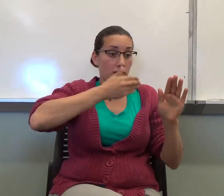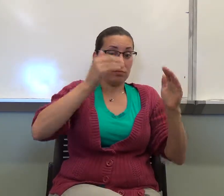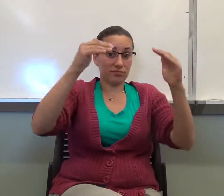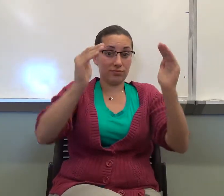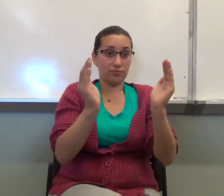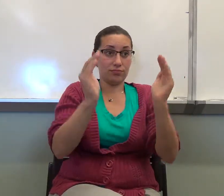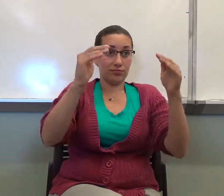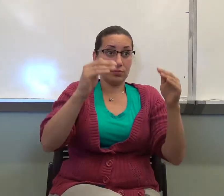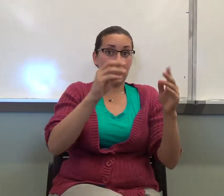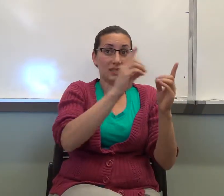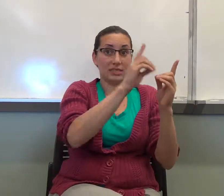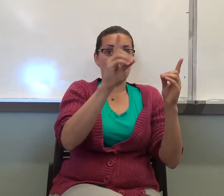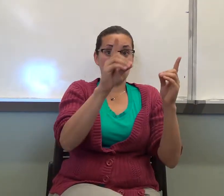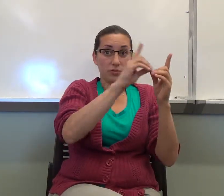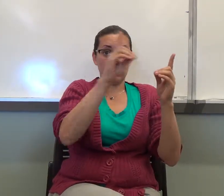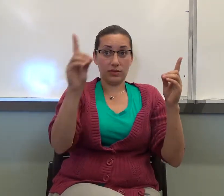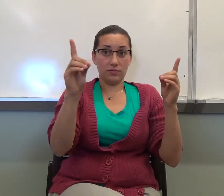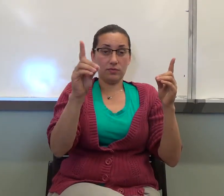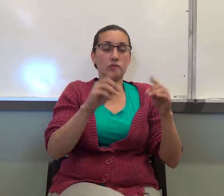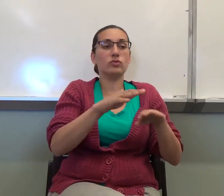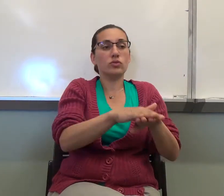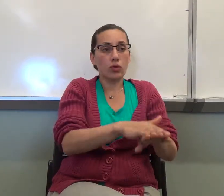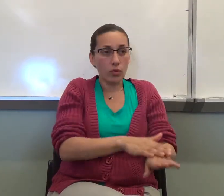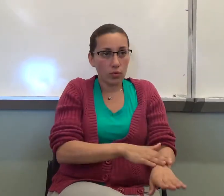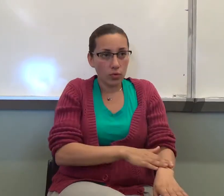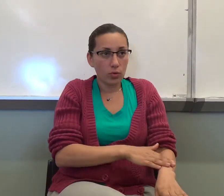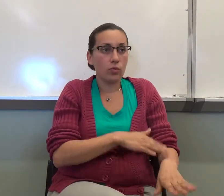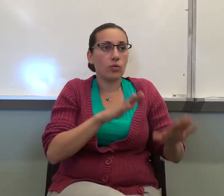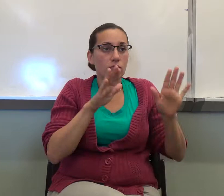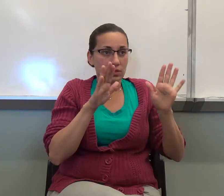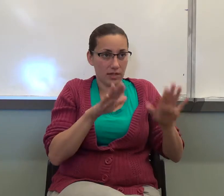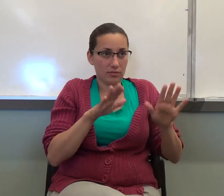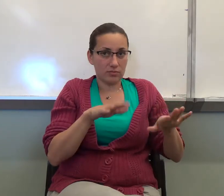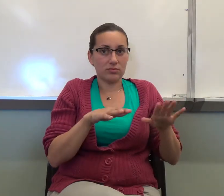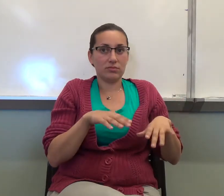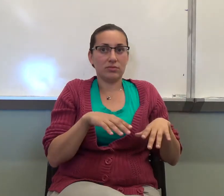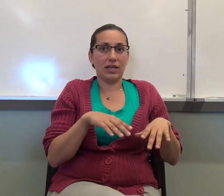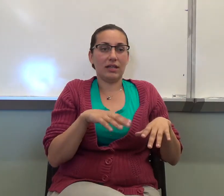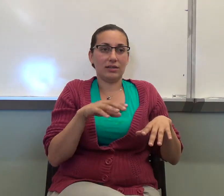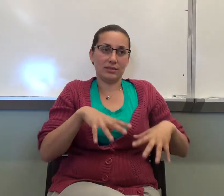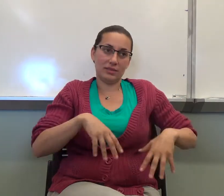down, take it easy. All right, this is a minus 8 times x.